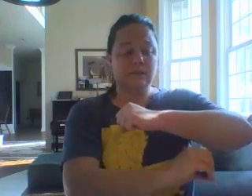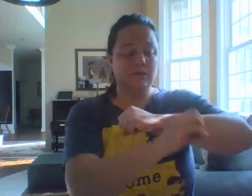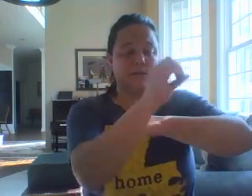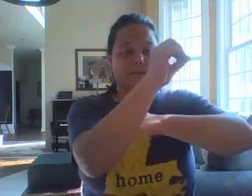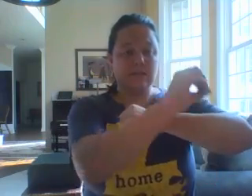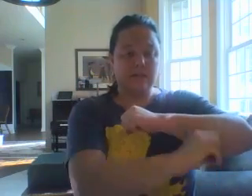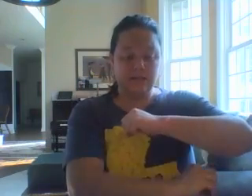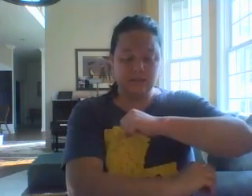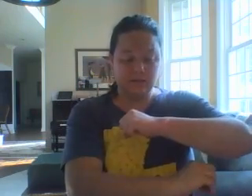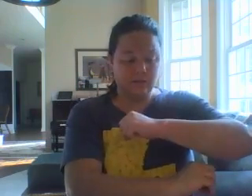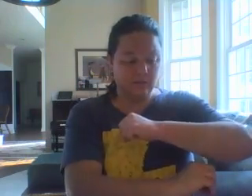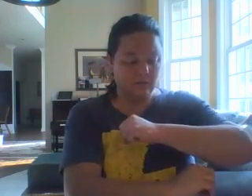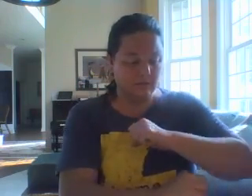so it's sunset.